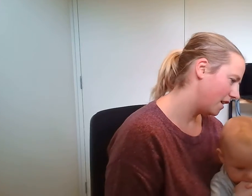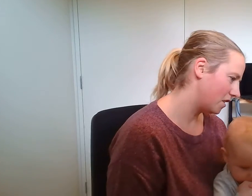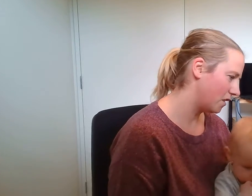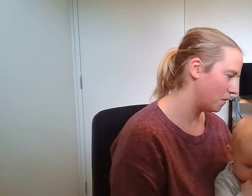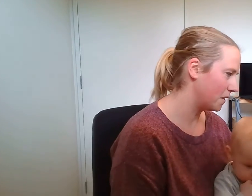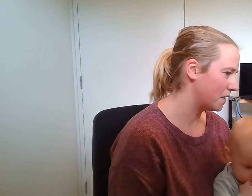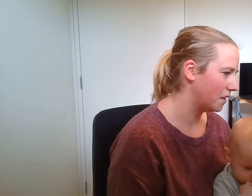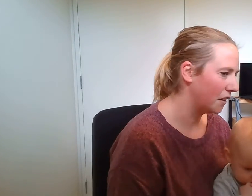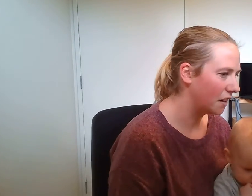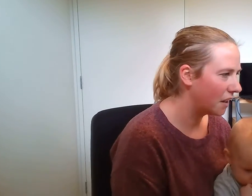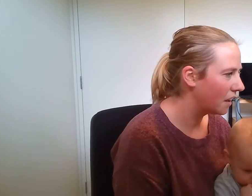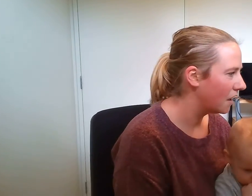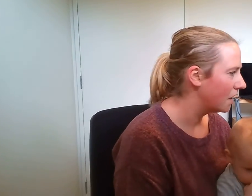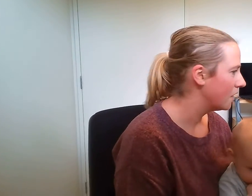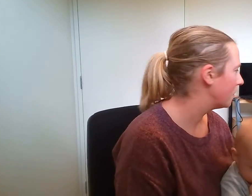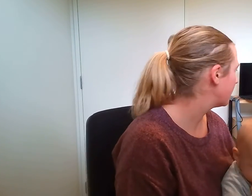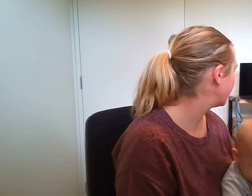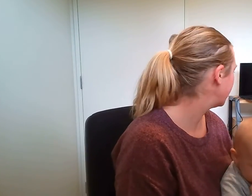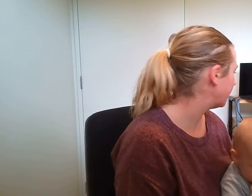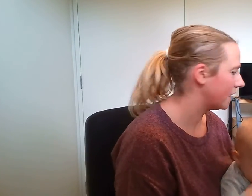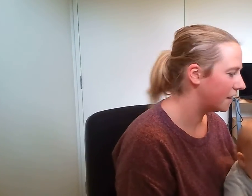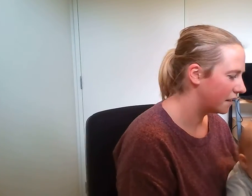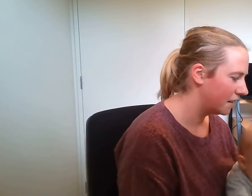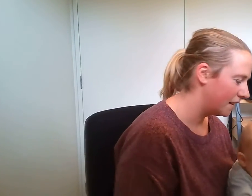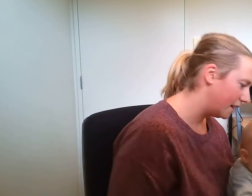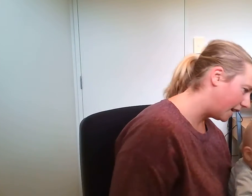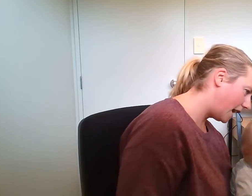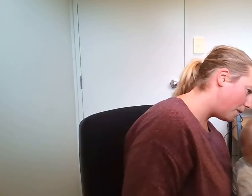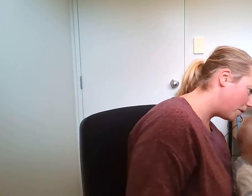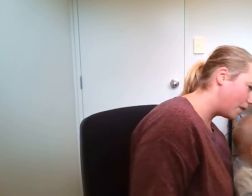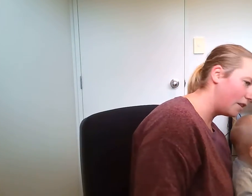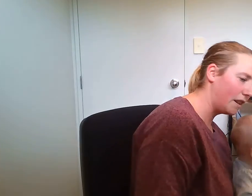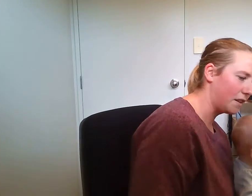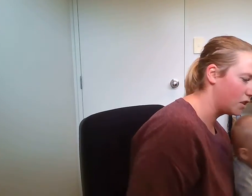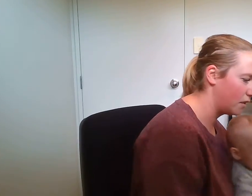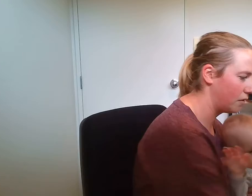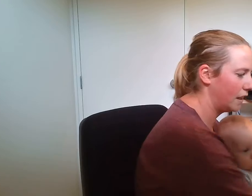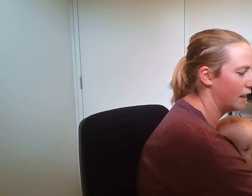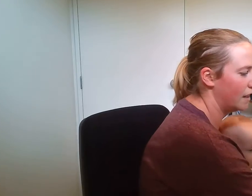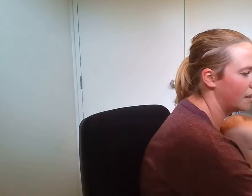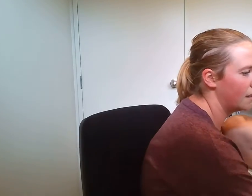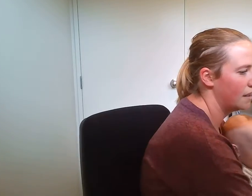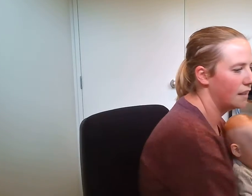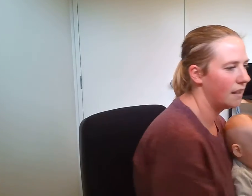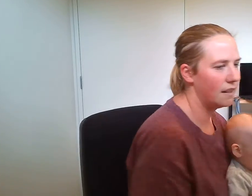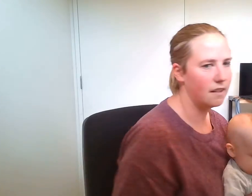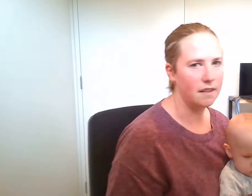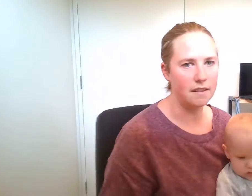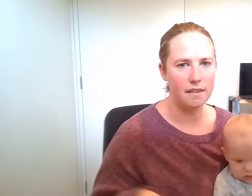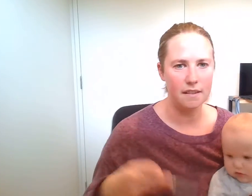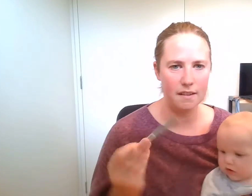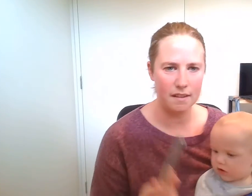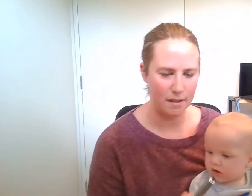should have thought this through. What have I got? Like, absolutely nothing child friendly. Here is a